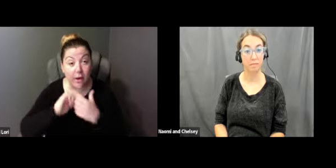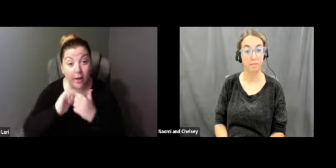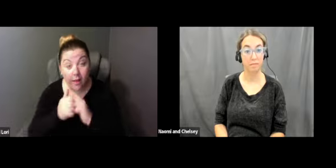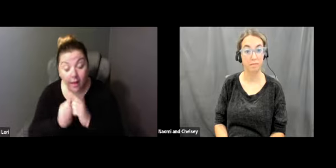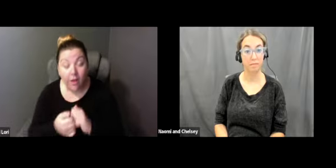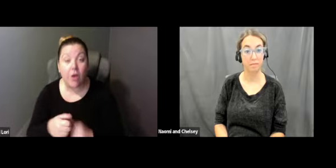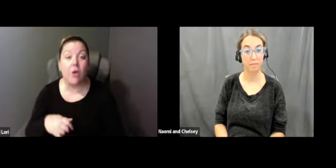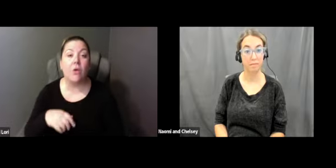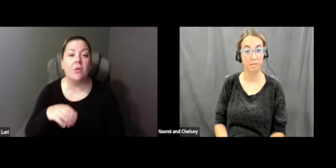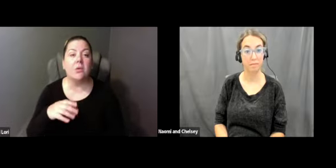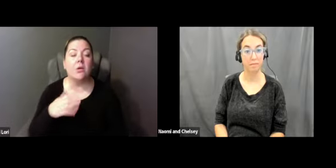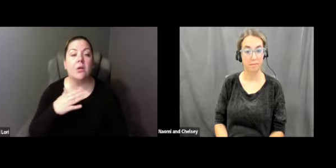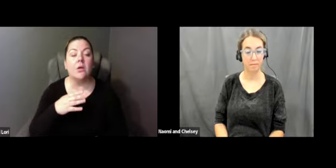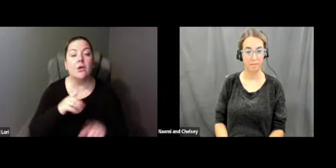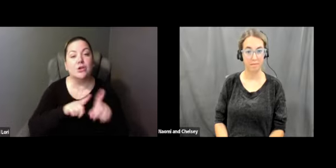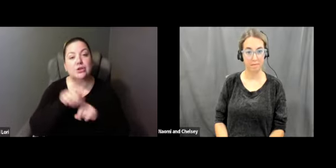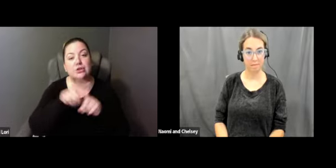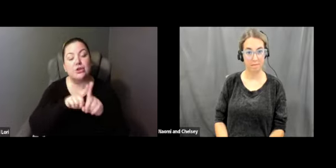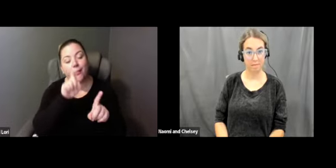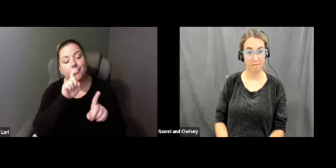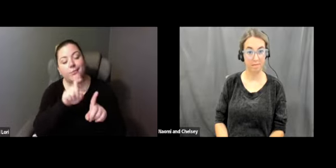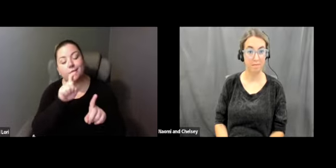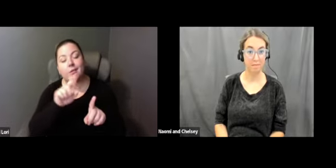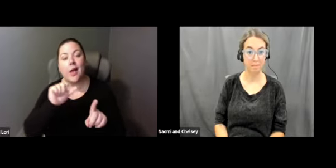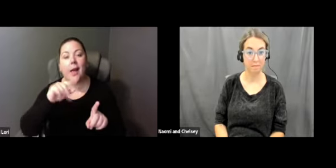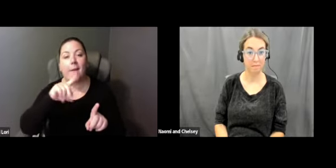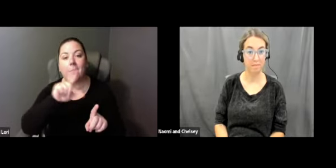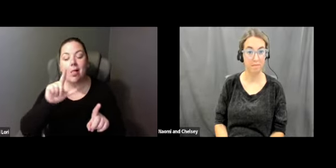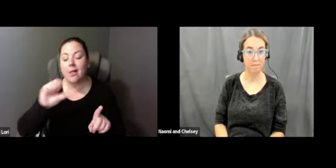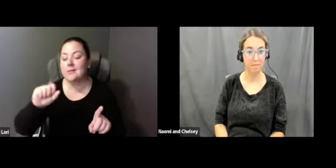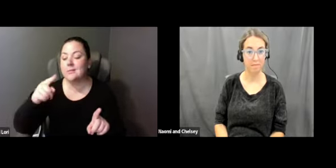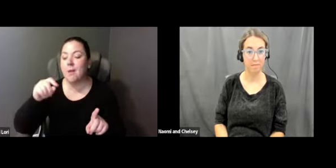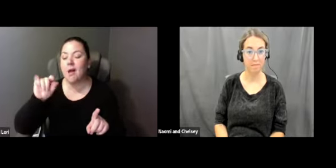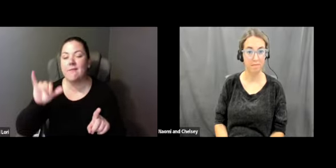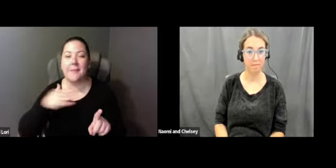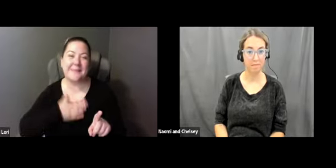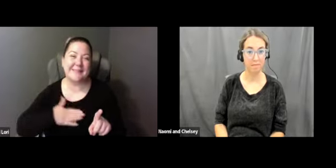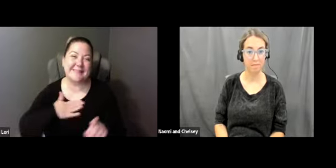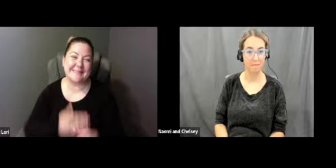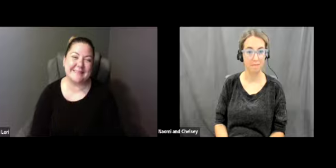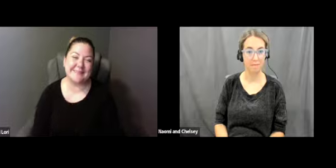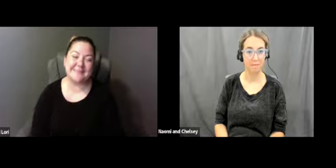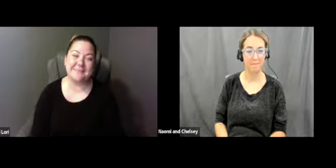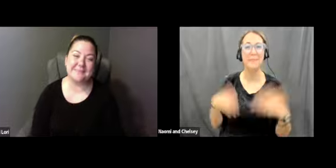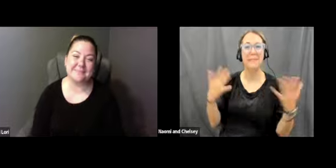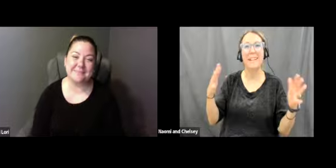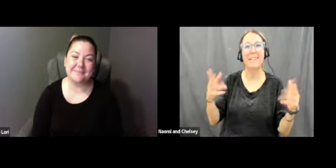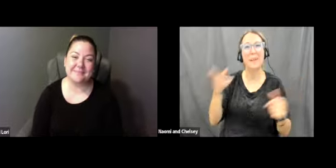rating and review on Apple and Spotify. That's it for us this week. Catch you next week.